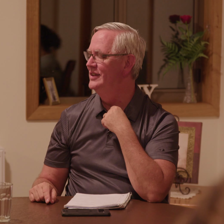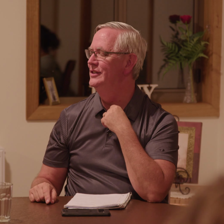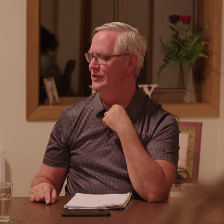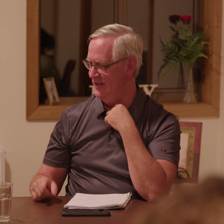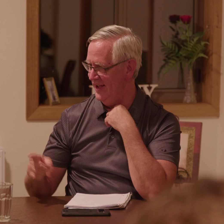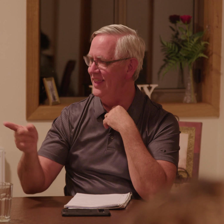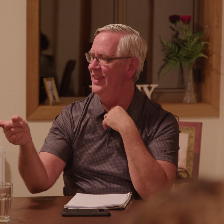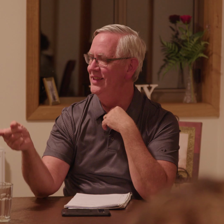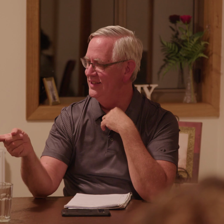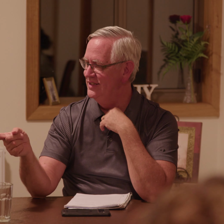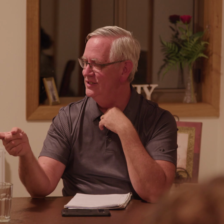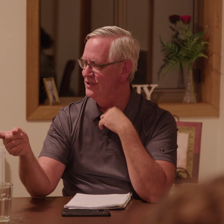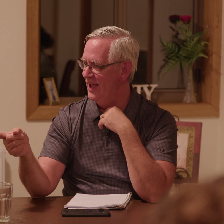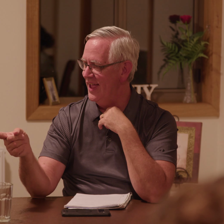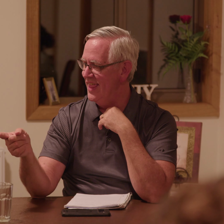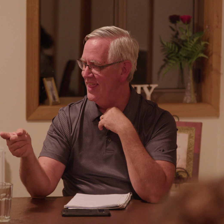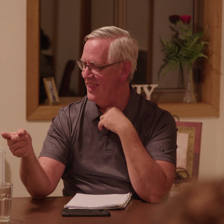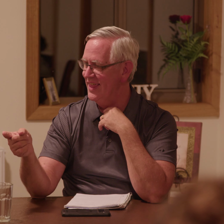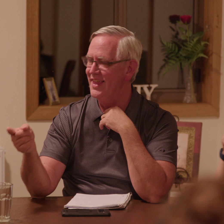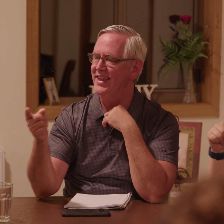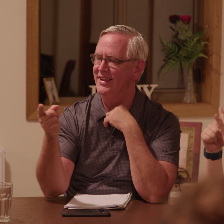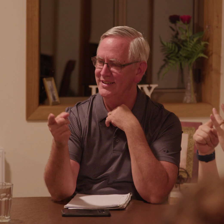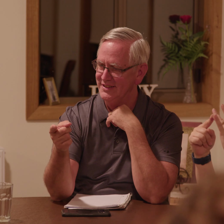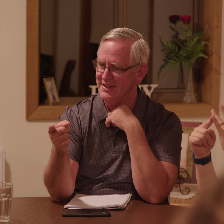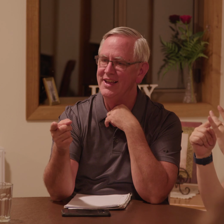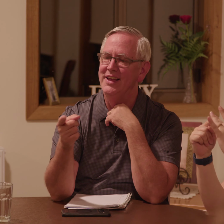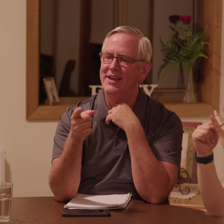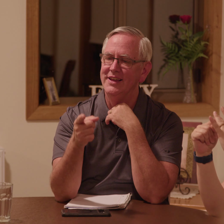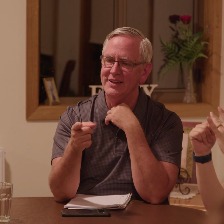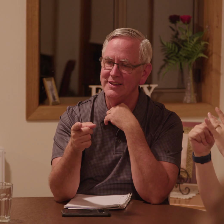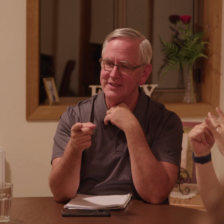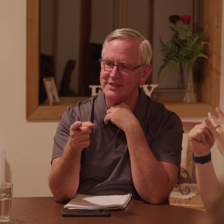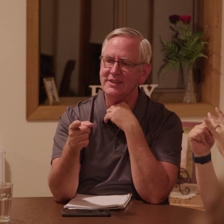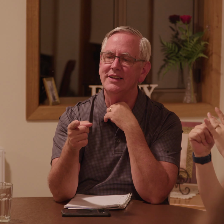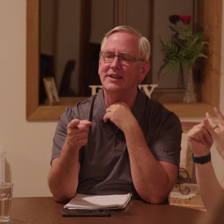that. Yeah, Face your you're hand gonna start in with J, and you're just gonna draw J right in the palm.